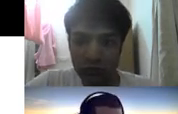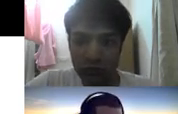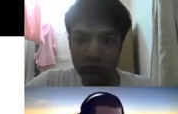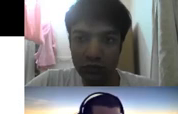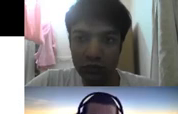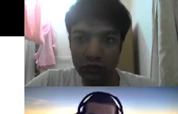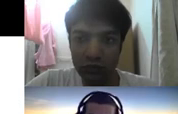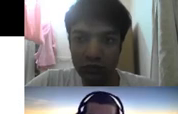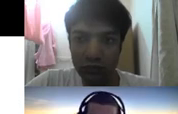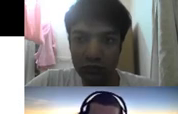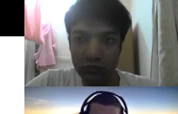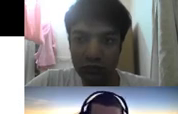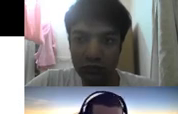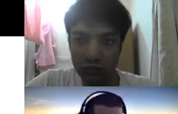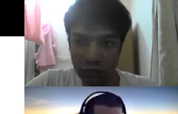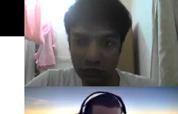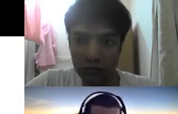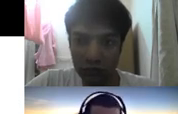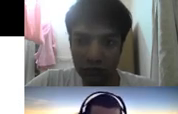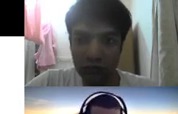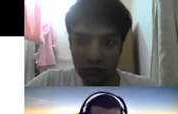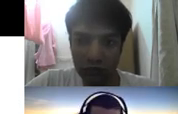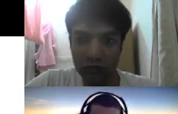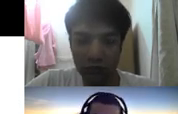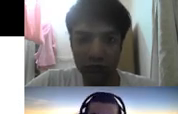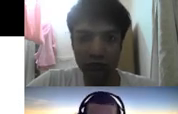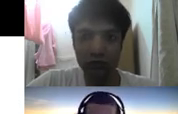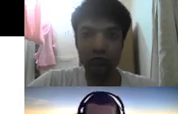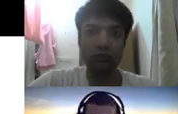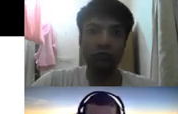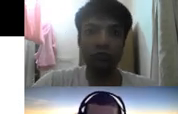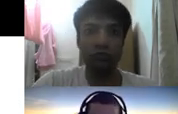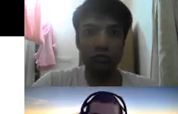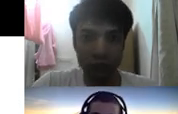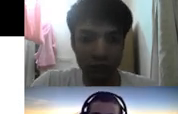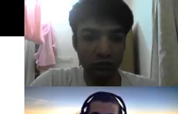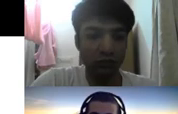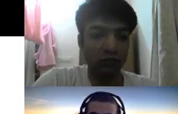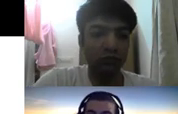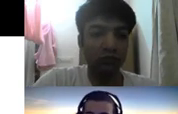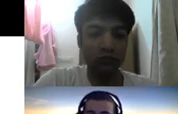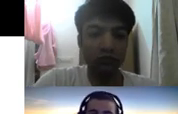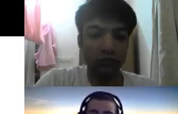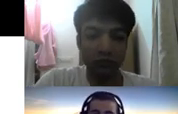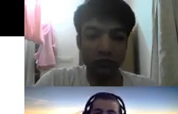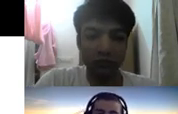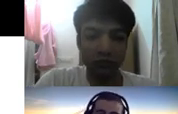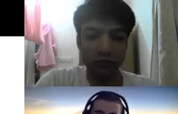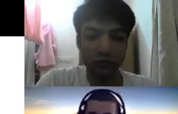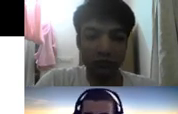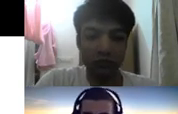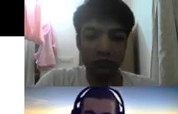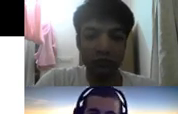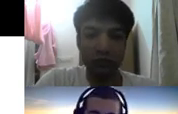applications should be accessible to everyone. It is not the case right now. Signers currently have their tricks on how to deal